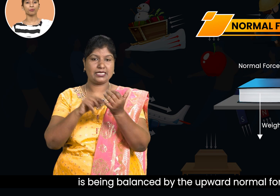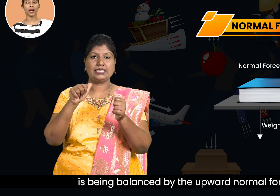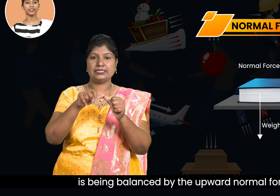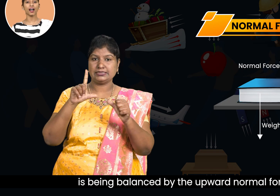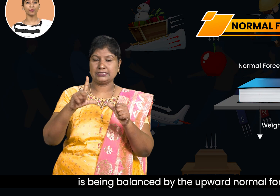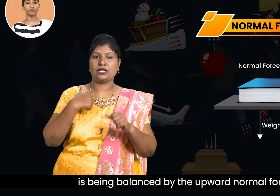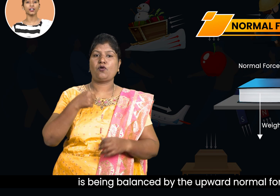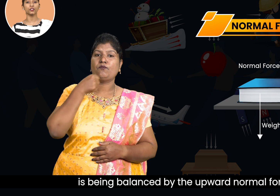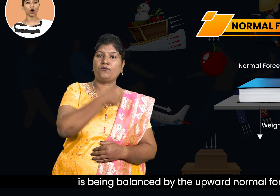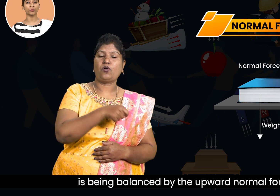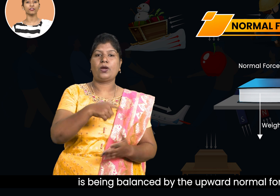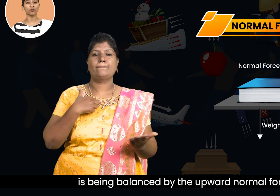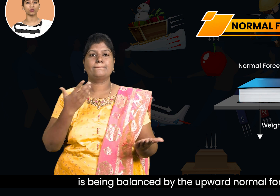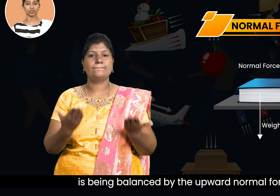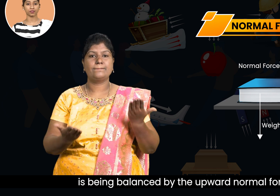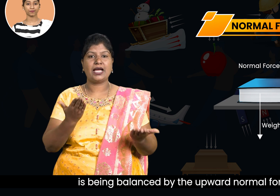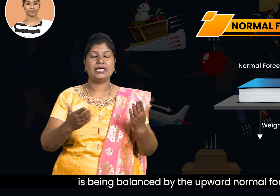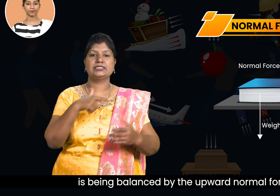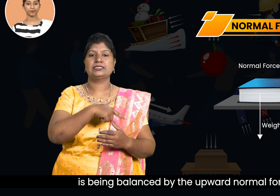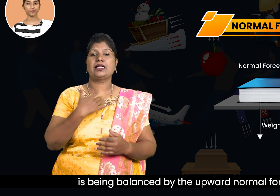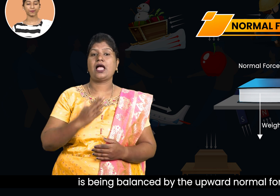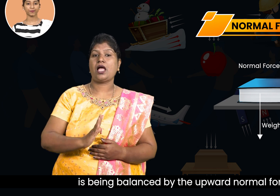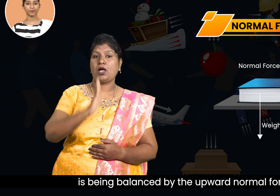balanced by the upward normal force.